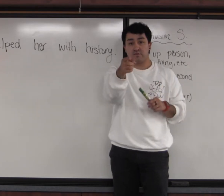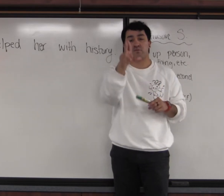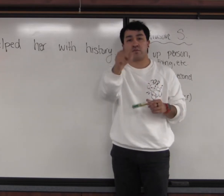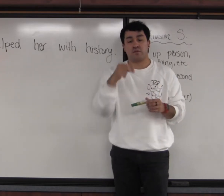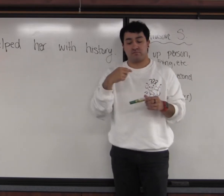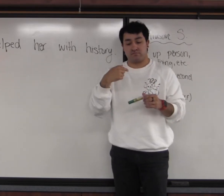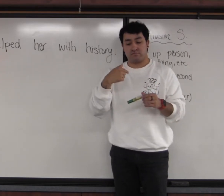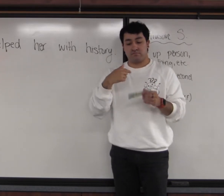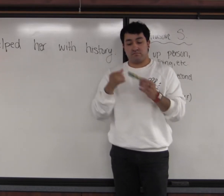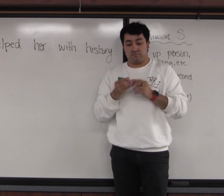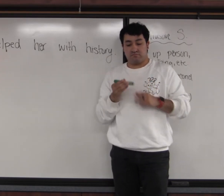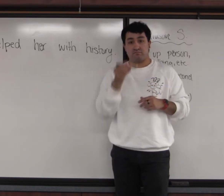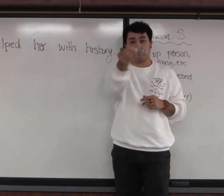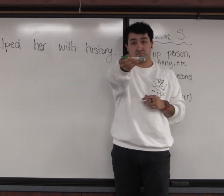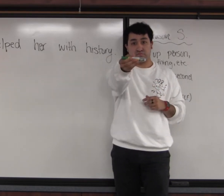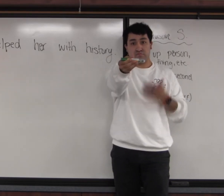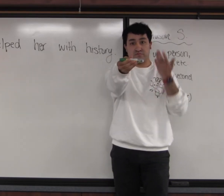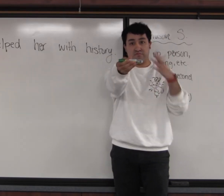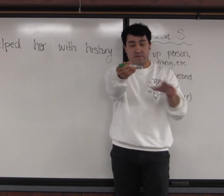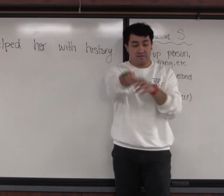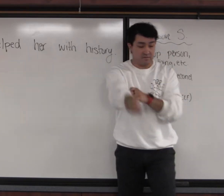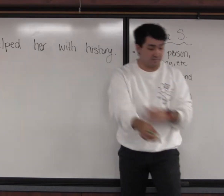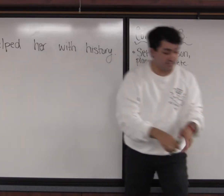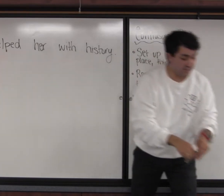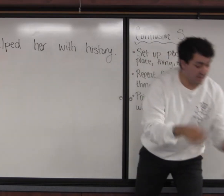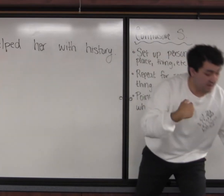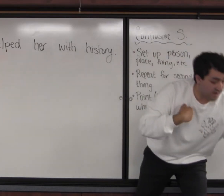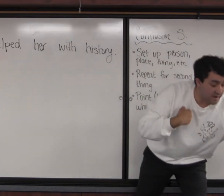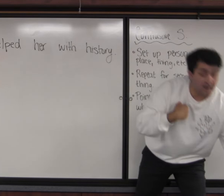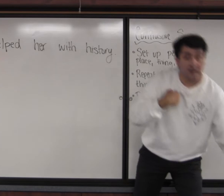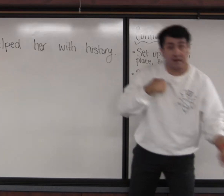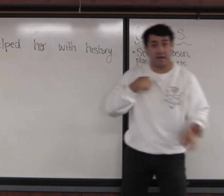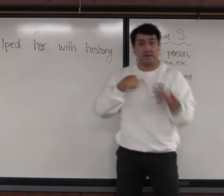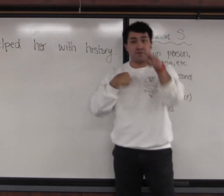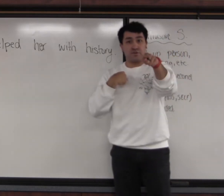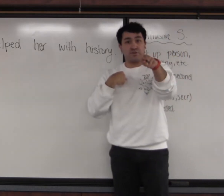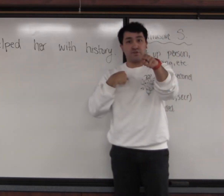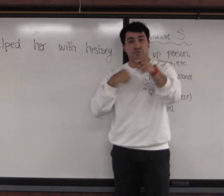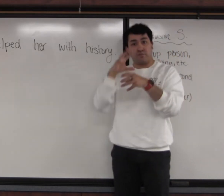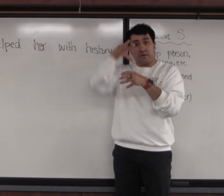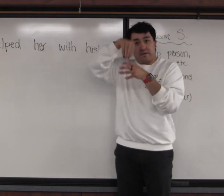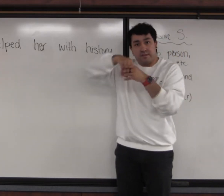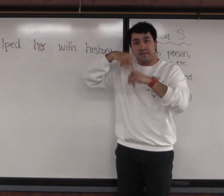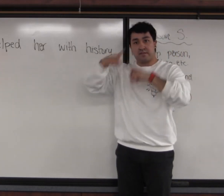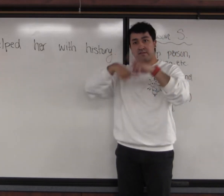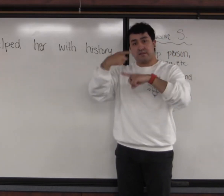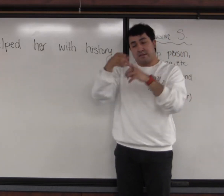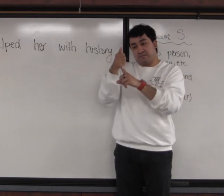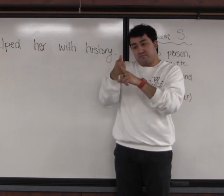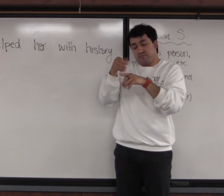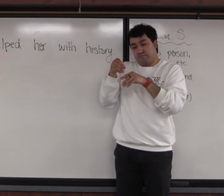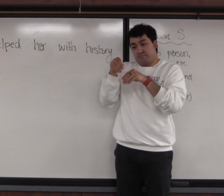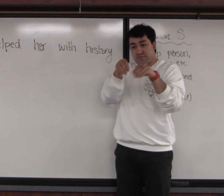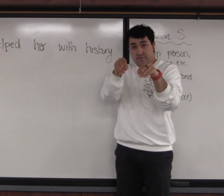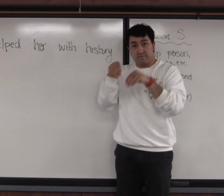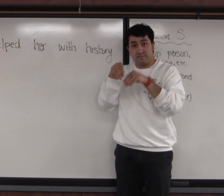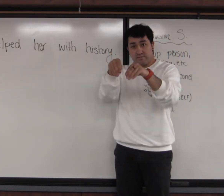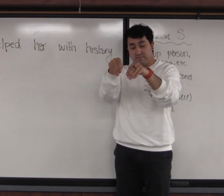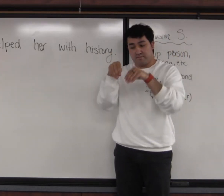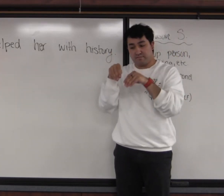if I gave you this marker, it's not I show you giving me the marker to you and then you.